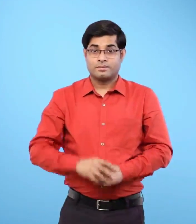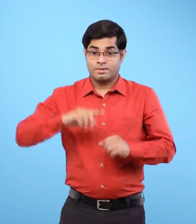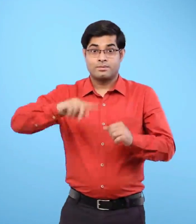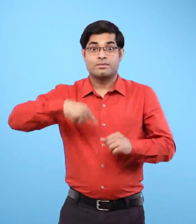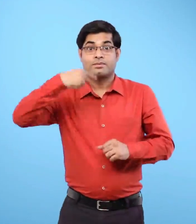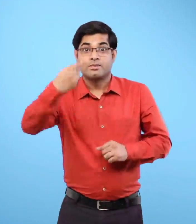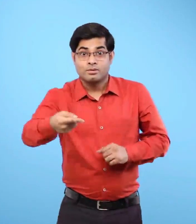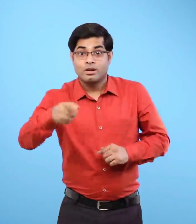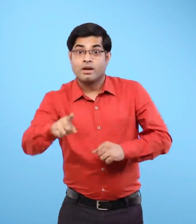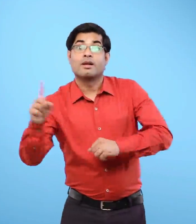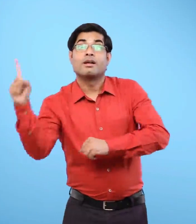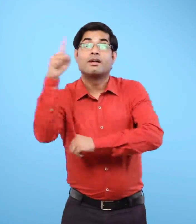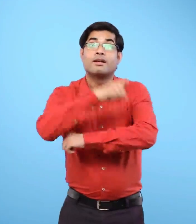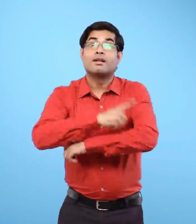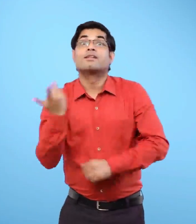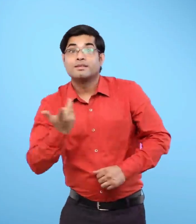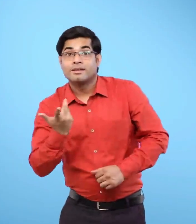Which day will be tomorrow? Dash.